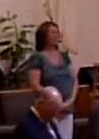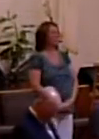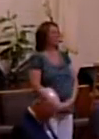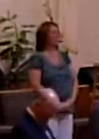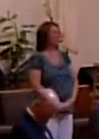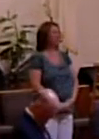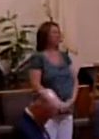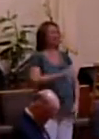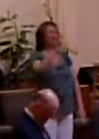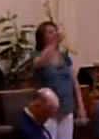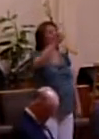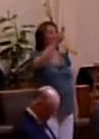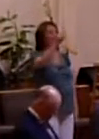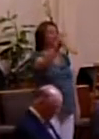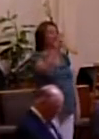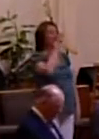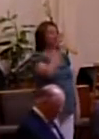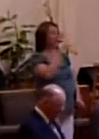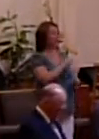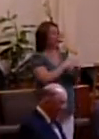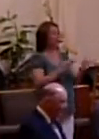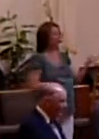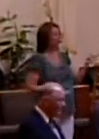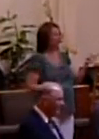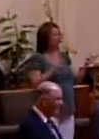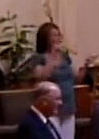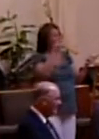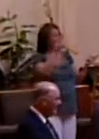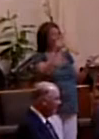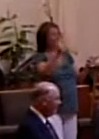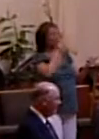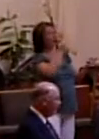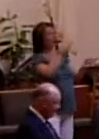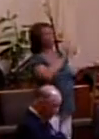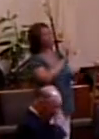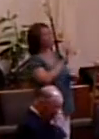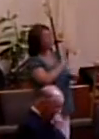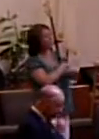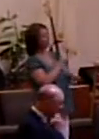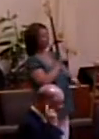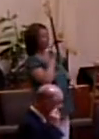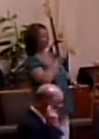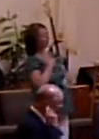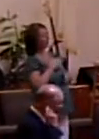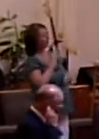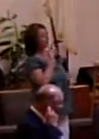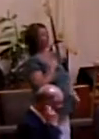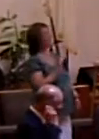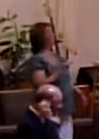Doug wasn't singing. I don't know. How come you weren't singing? You're not going to sing Happy Birthday? Were you singing something else?